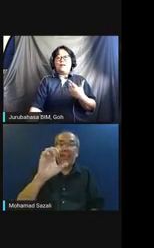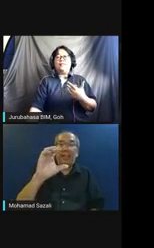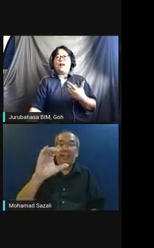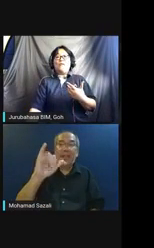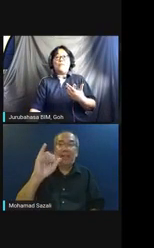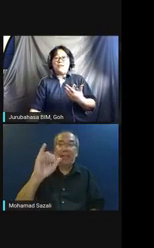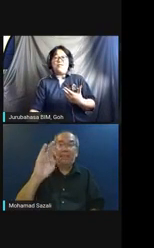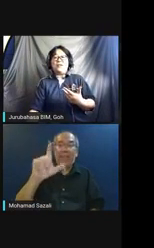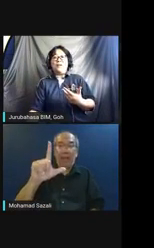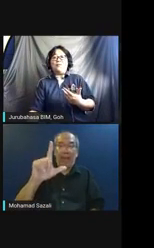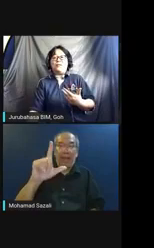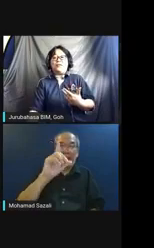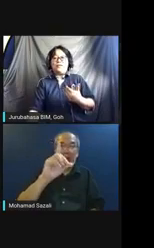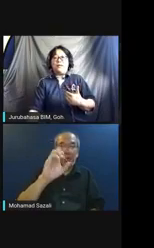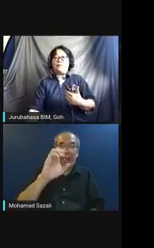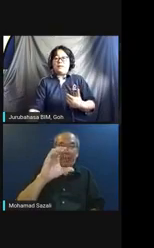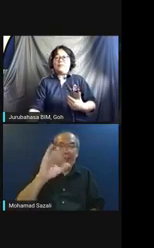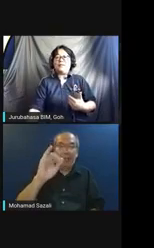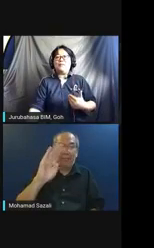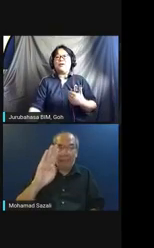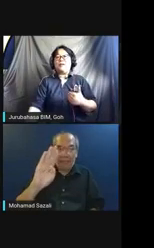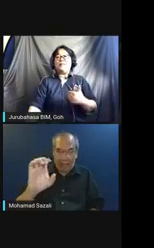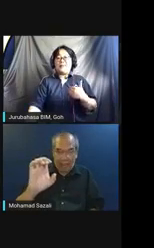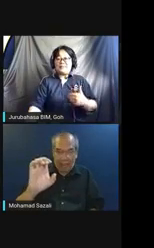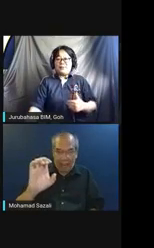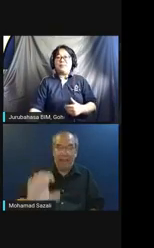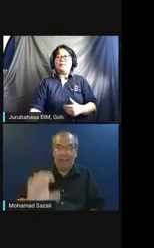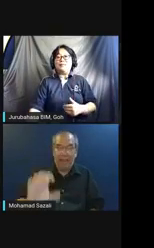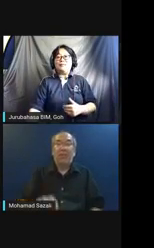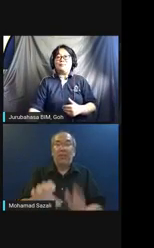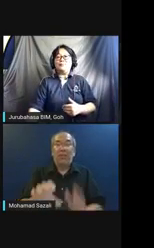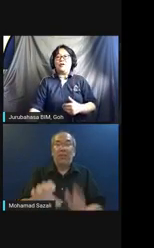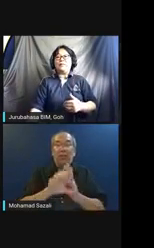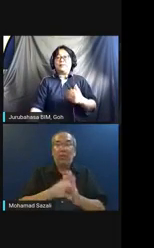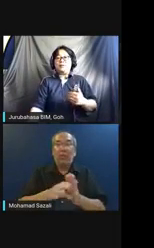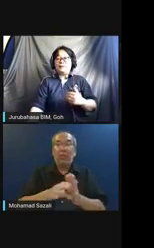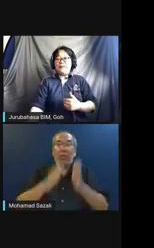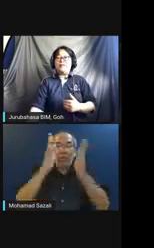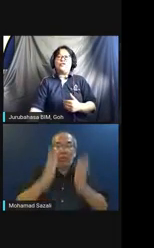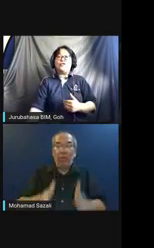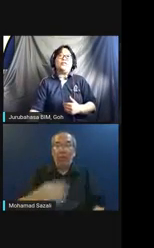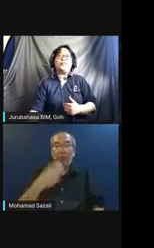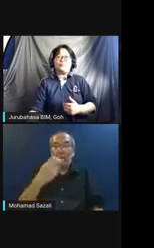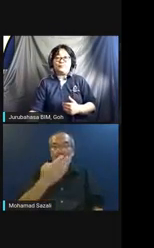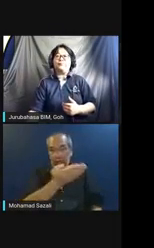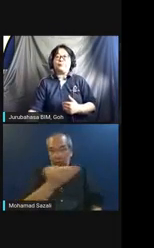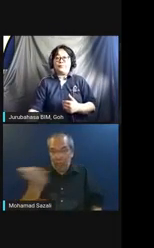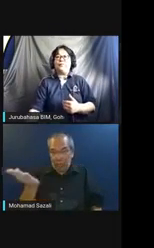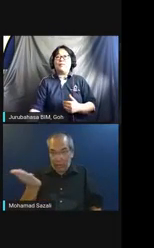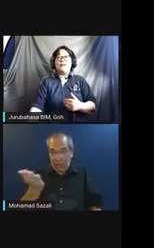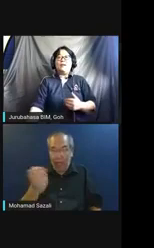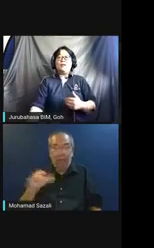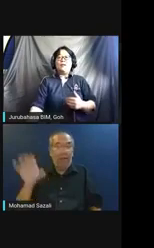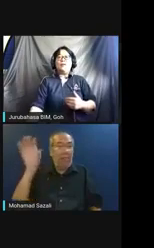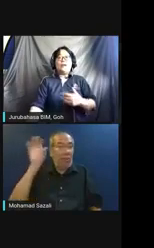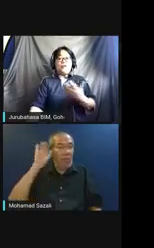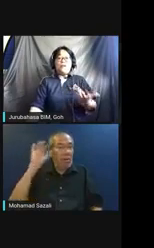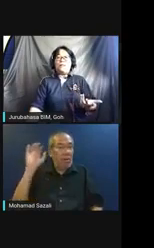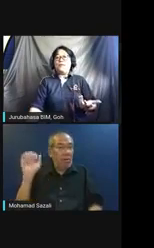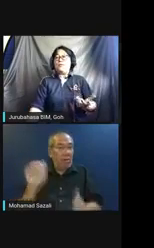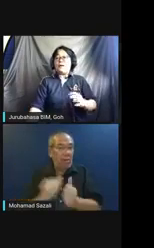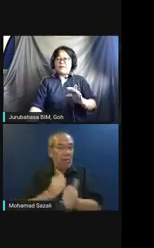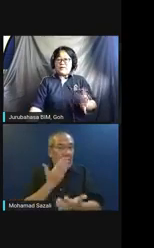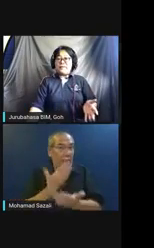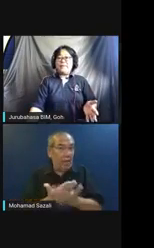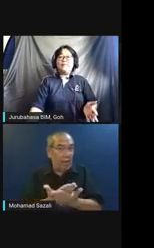for us, how we measure our hearing ability, we call it decibel or dB in short. So like all